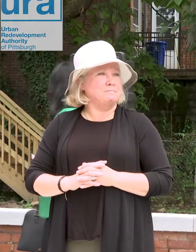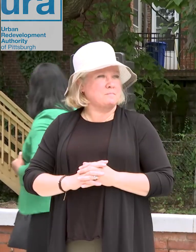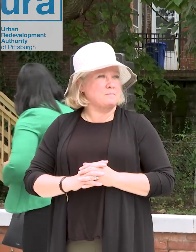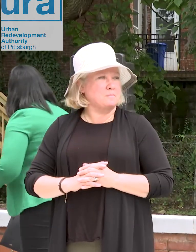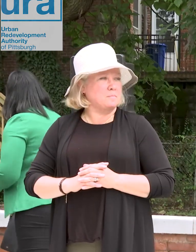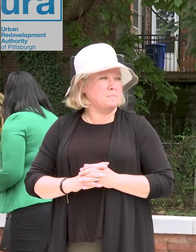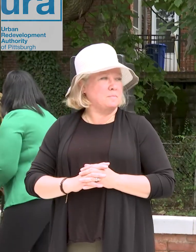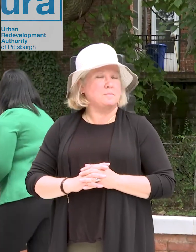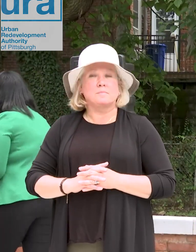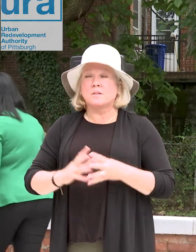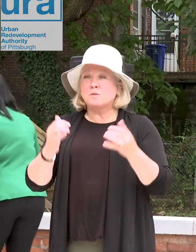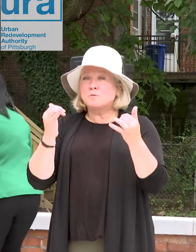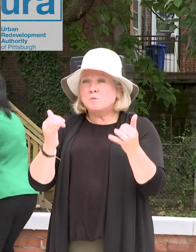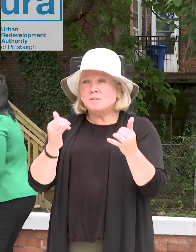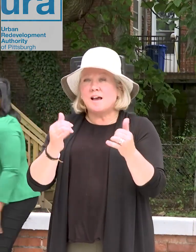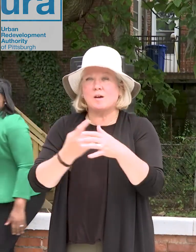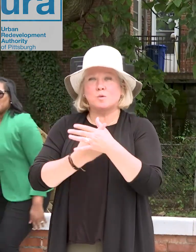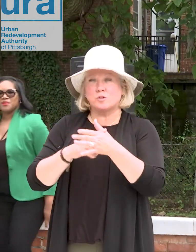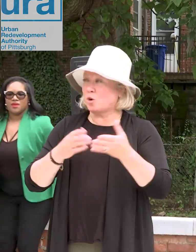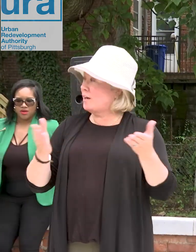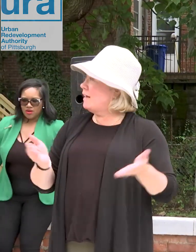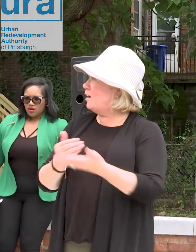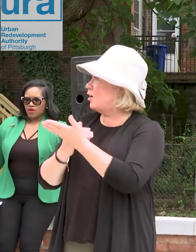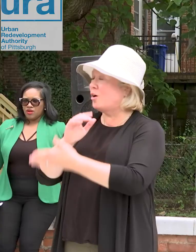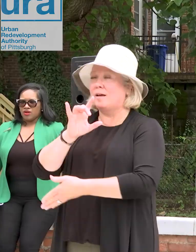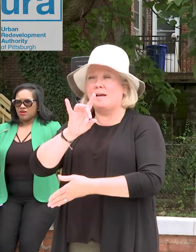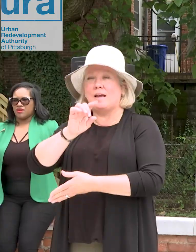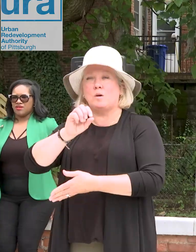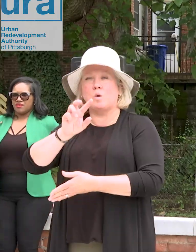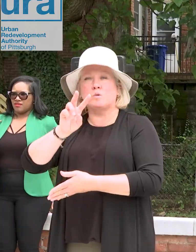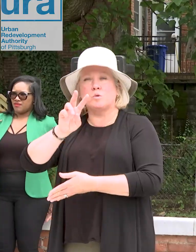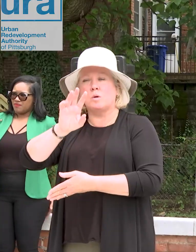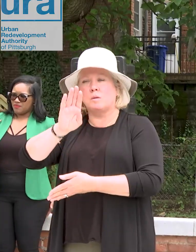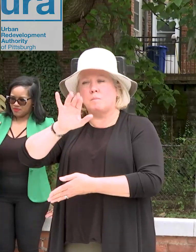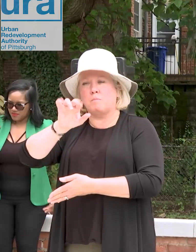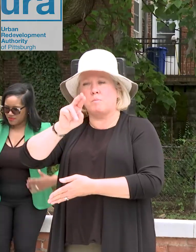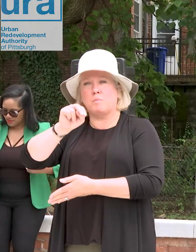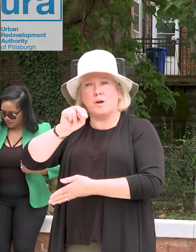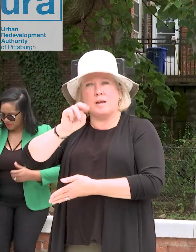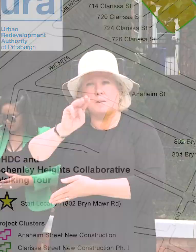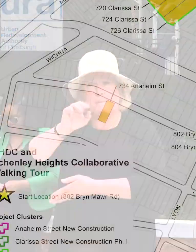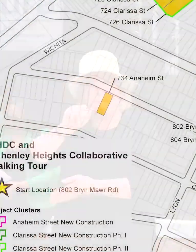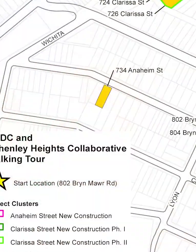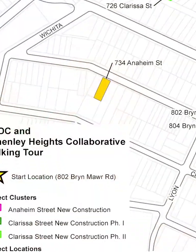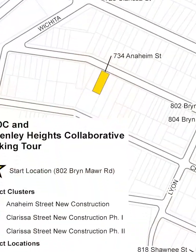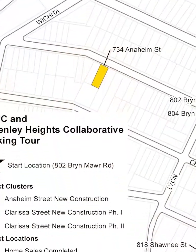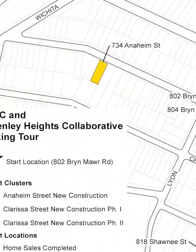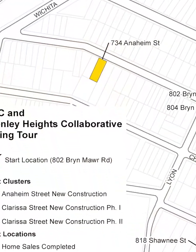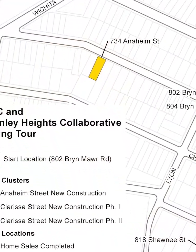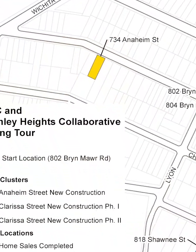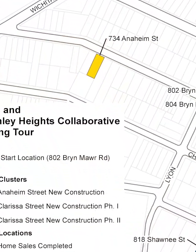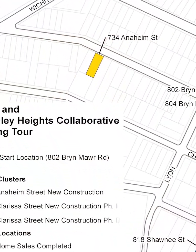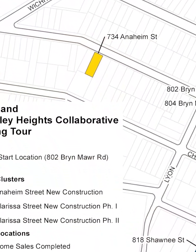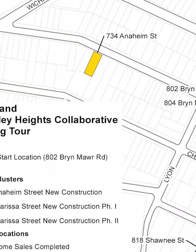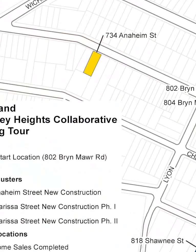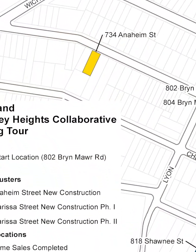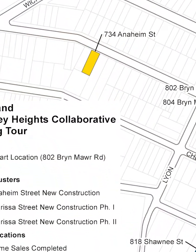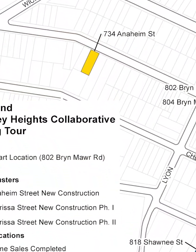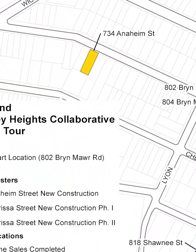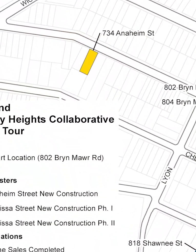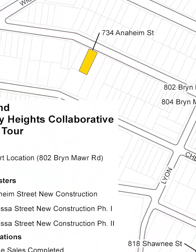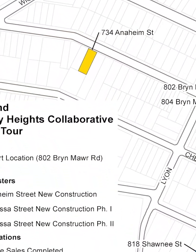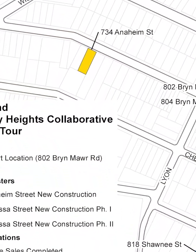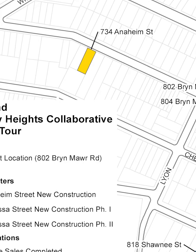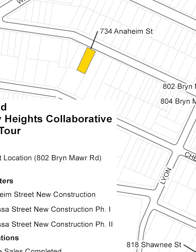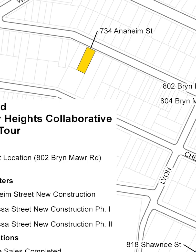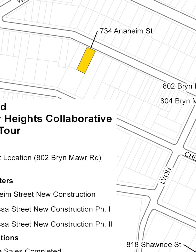So today we are going to start off right here at 802 Bryn Mawr Road. If everybody has a map, I think there are ones being handed around.